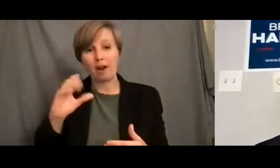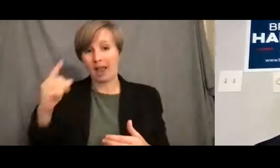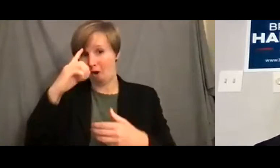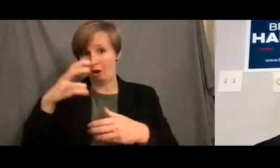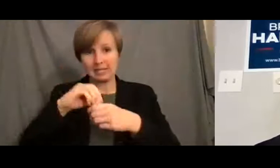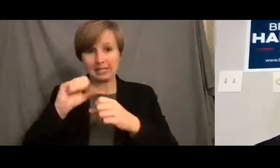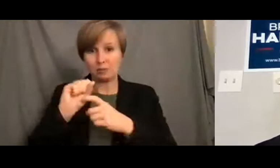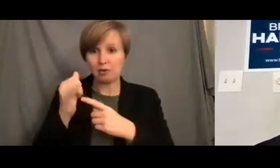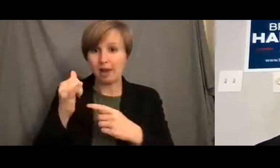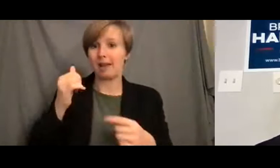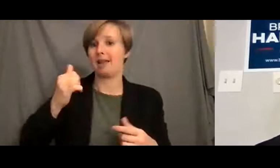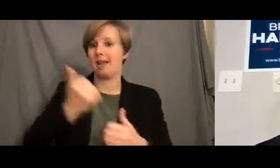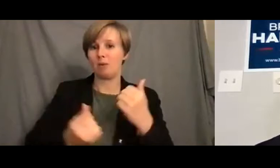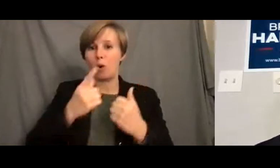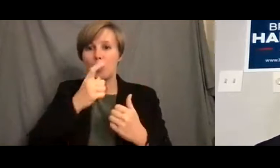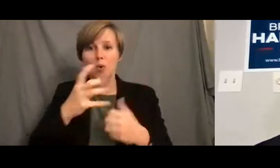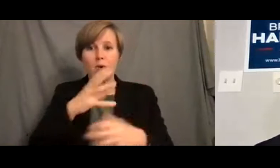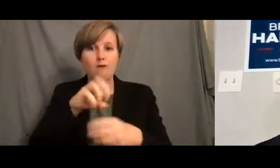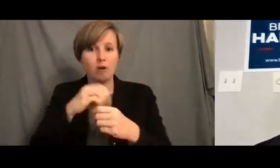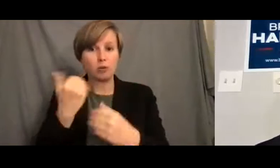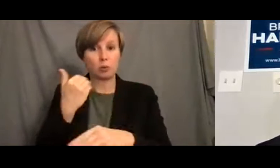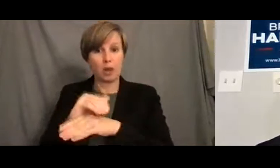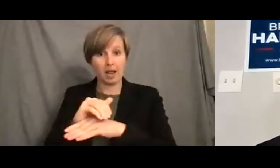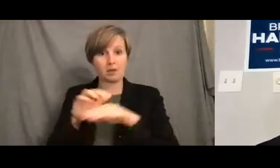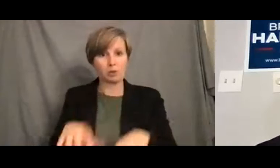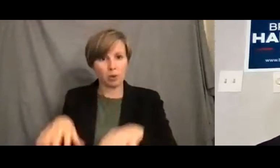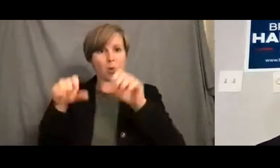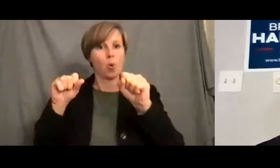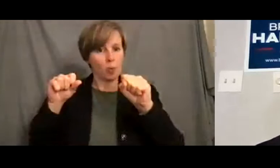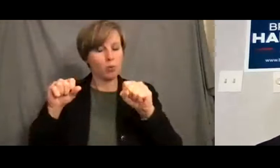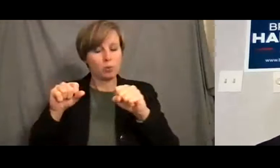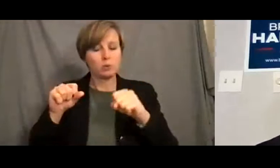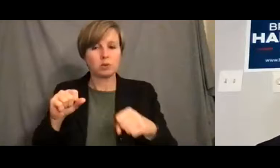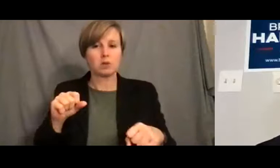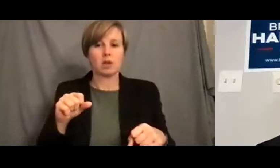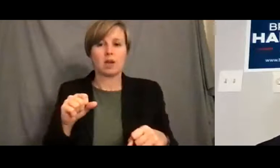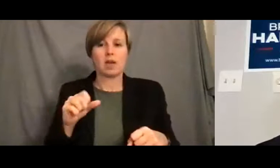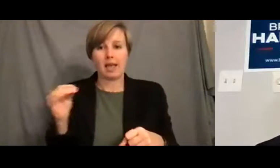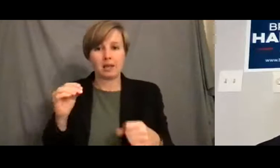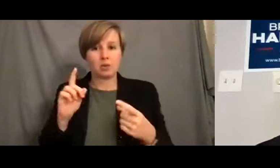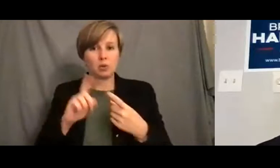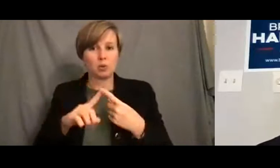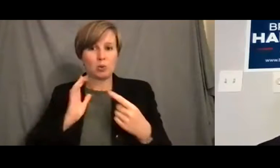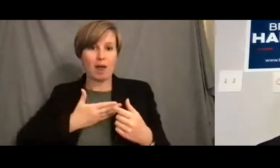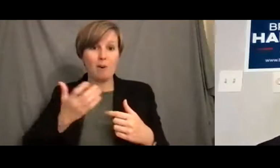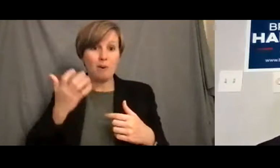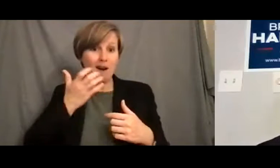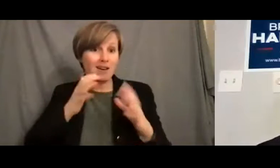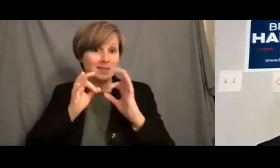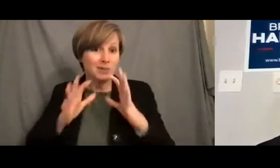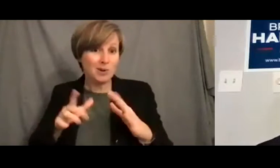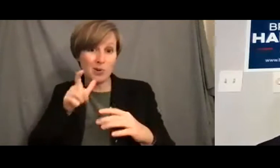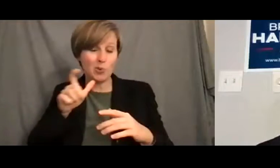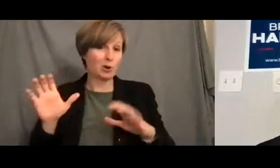who participated in putting the event together tonight, and to our awesome interpreters who are doing